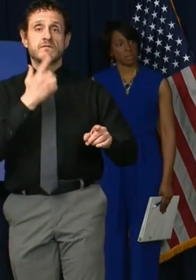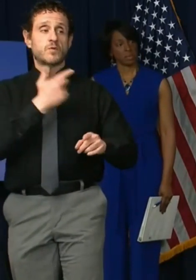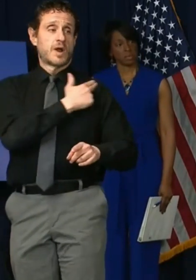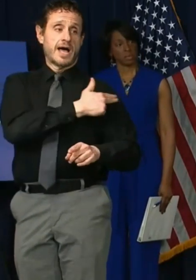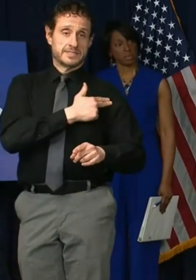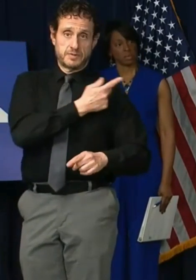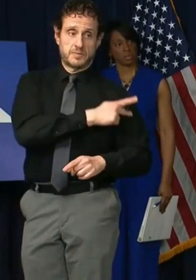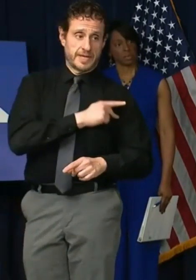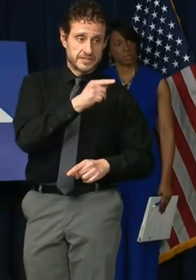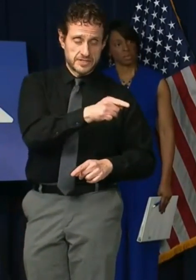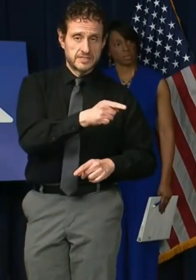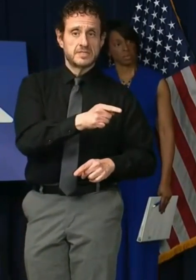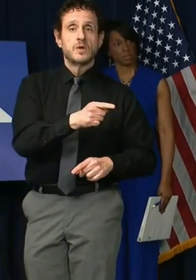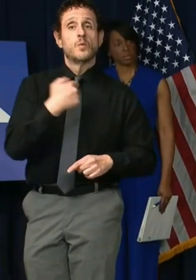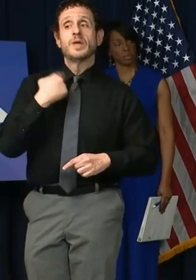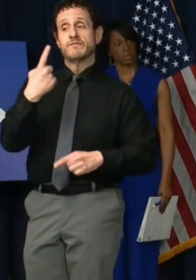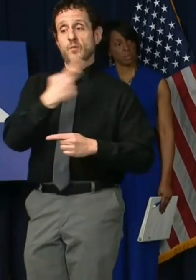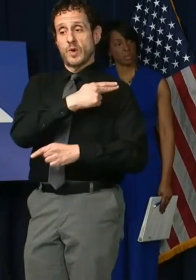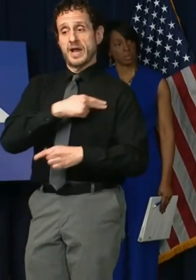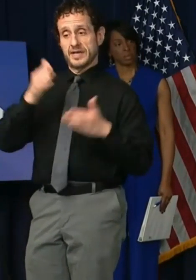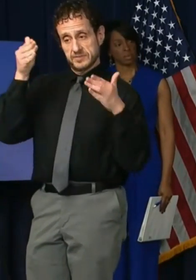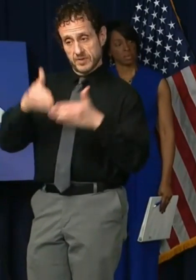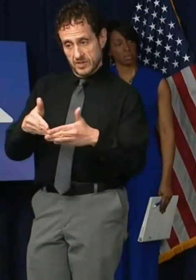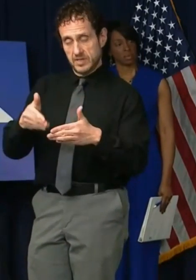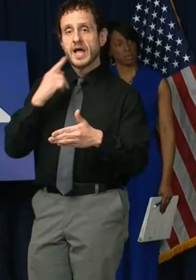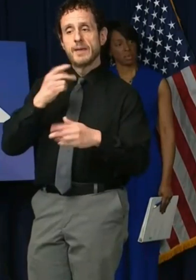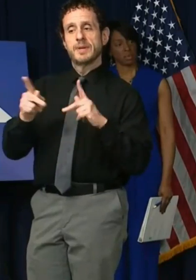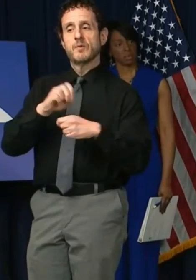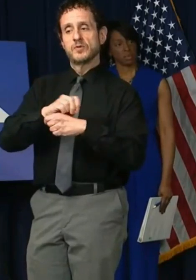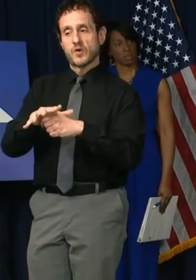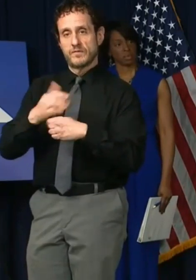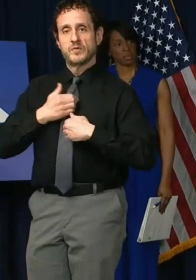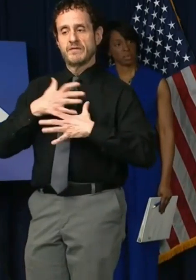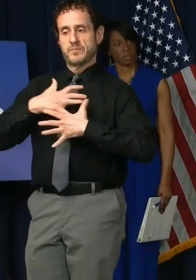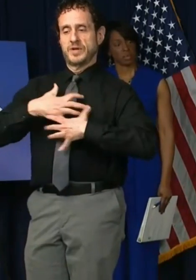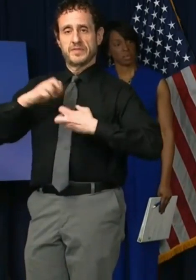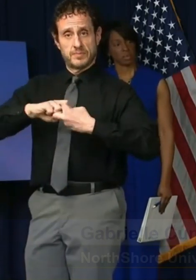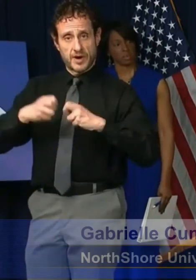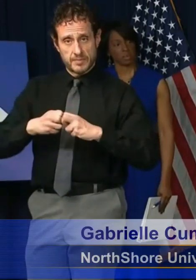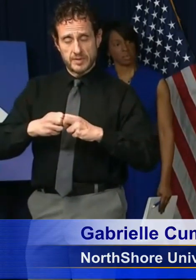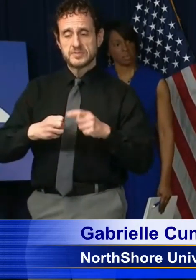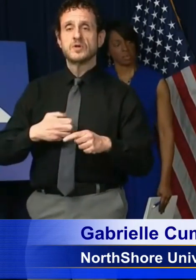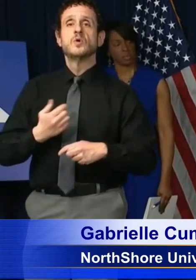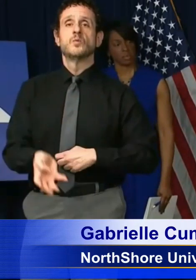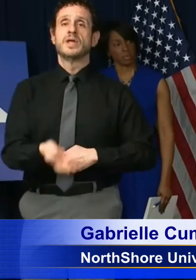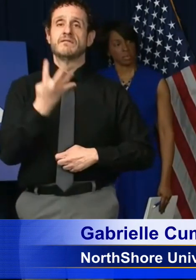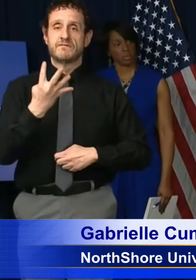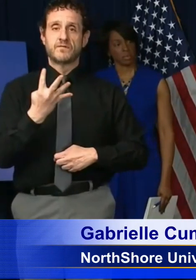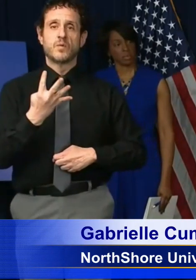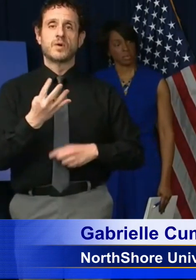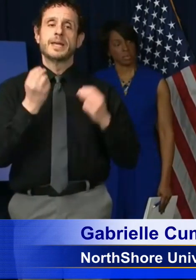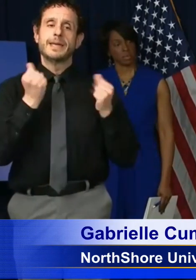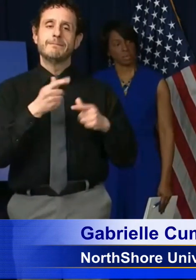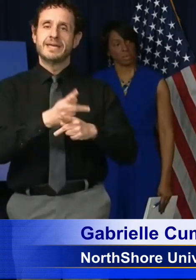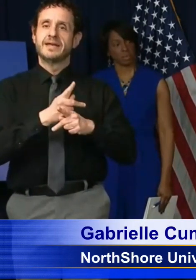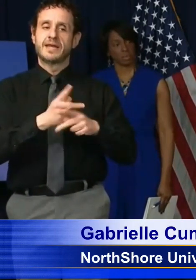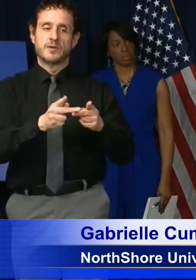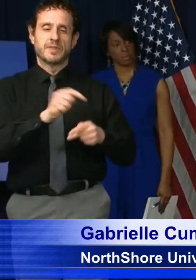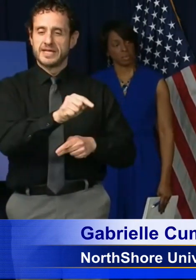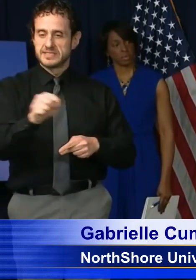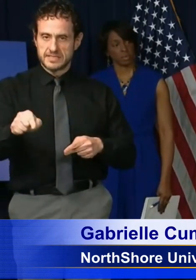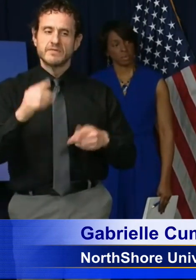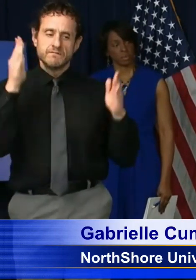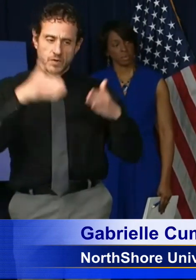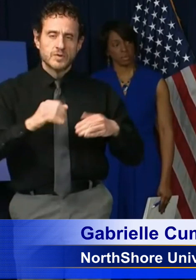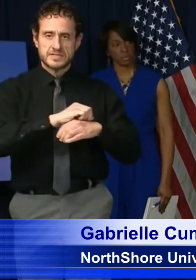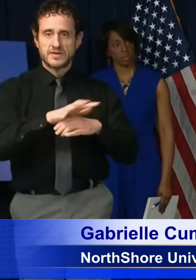for our dedicated respiratory COVID hospital, our 4 COVID-focused immediate care super sites, our drive-through test